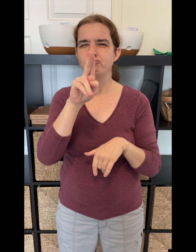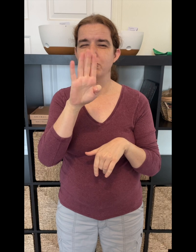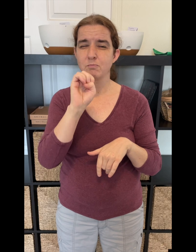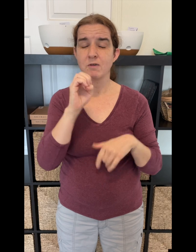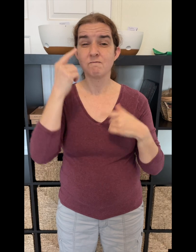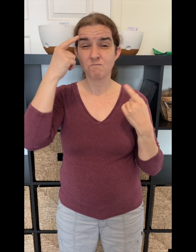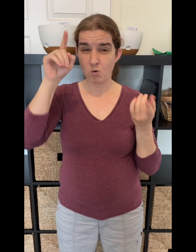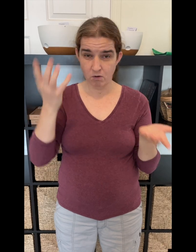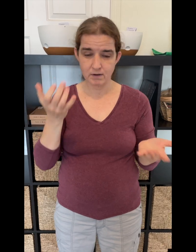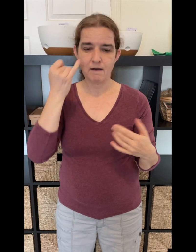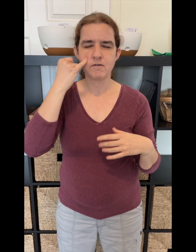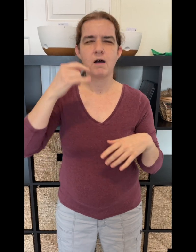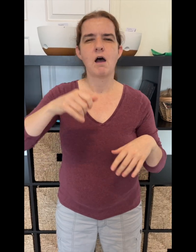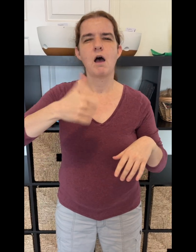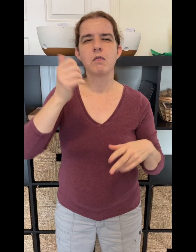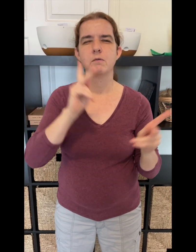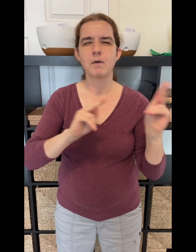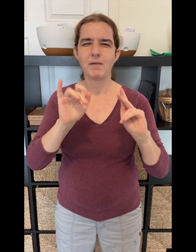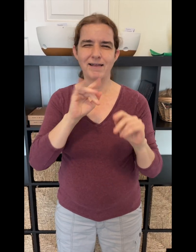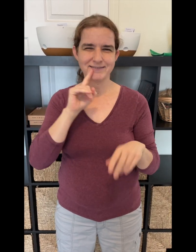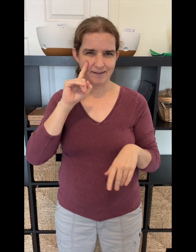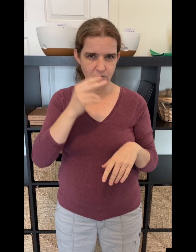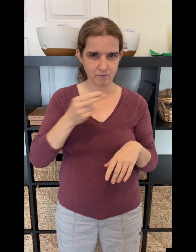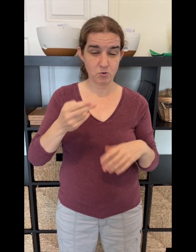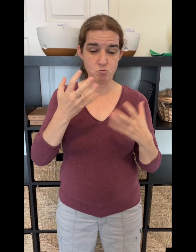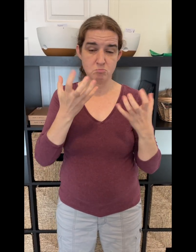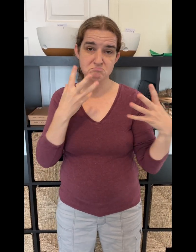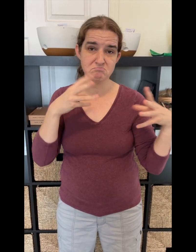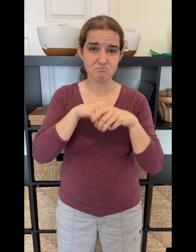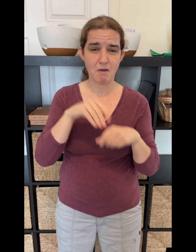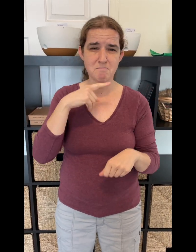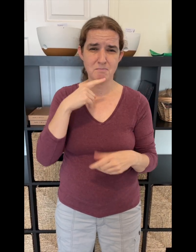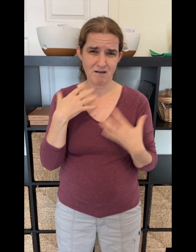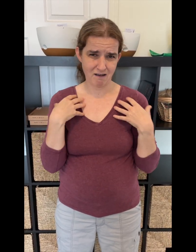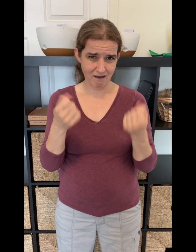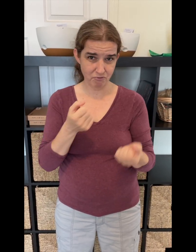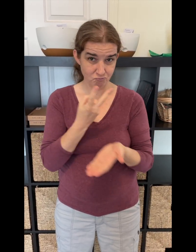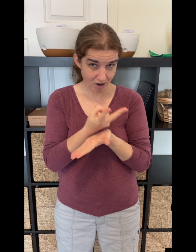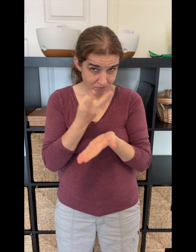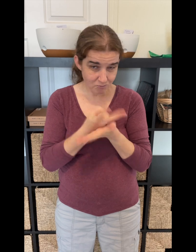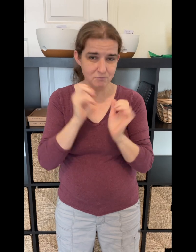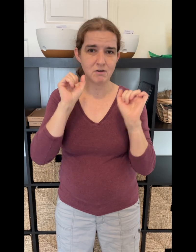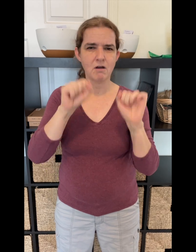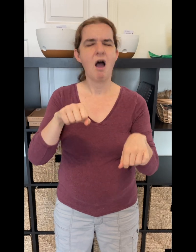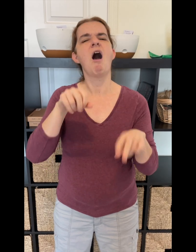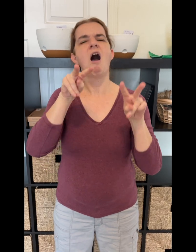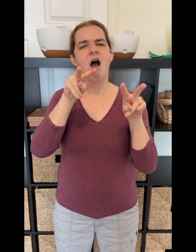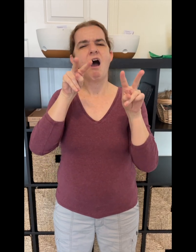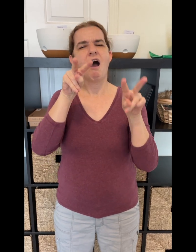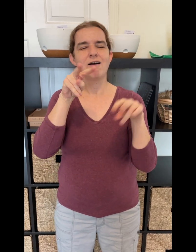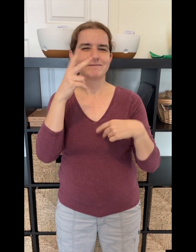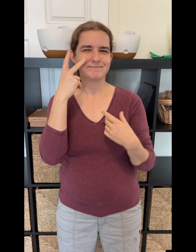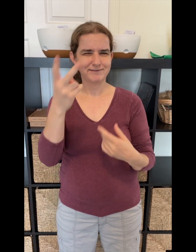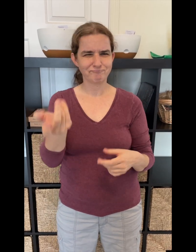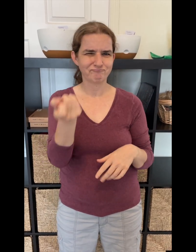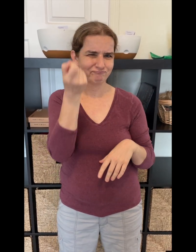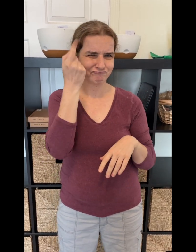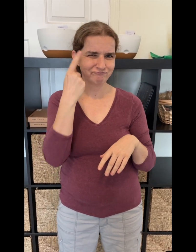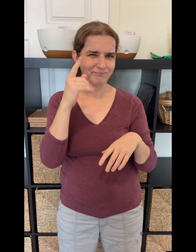on YouTube for like if other people like deaf or hard of hearing students wanted to become involved in public health, go to graduate school, then they